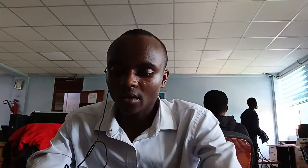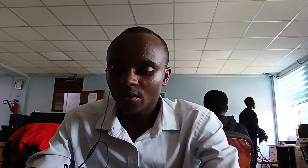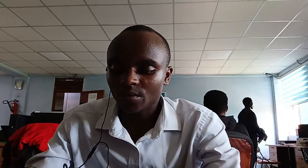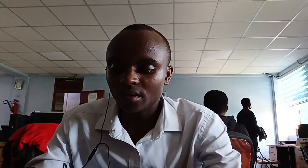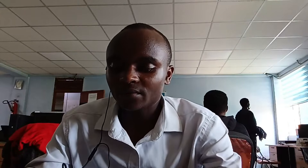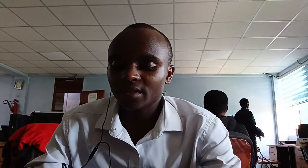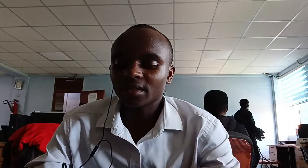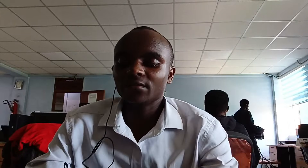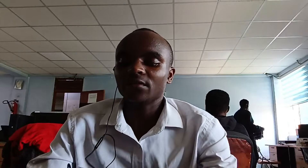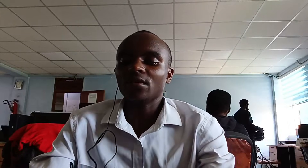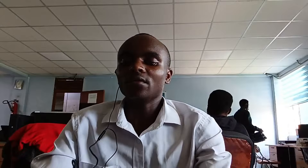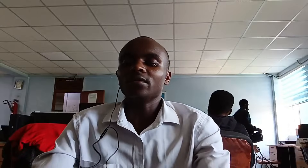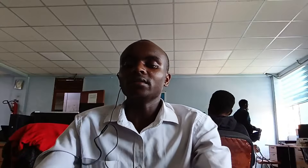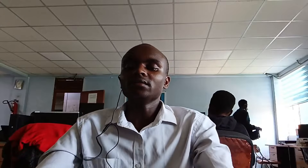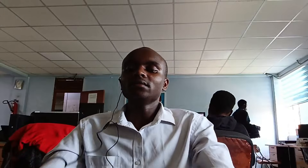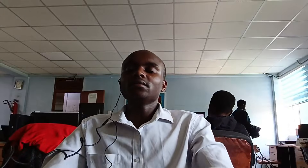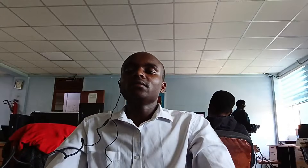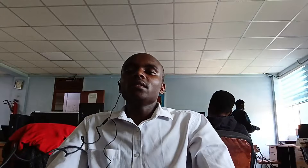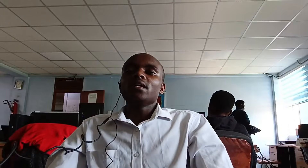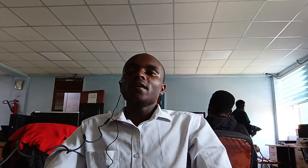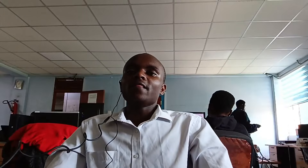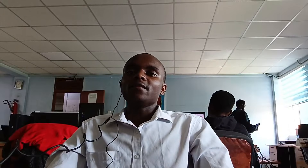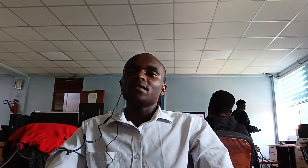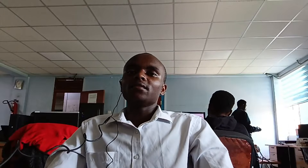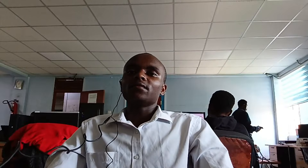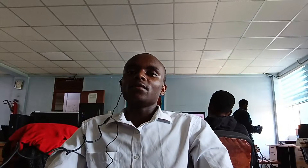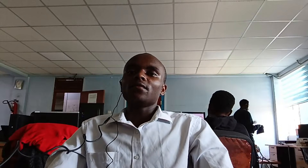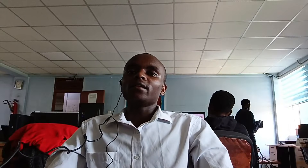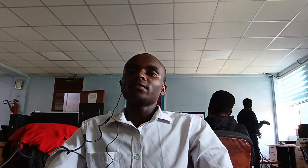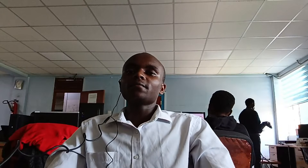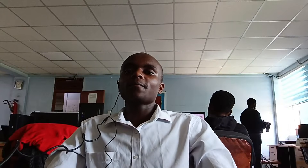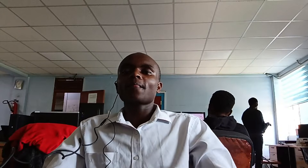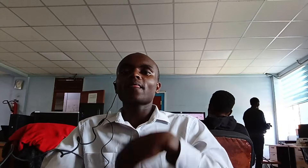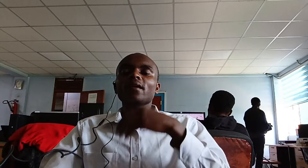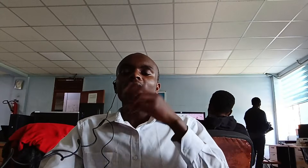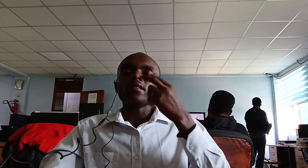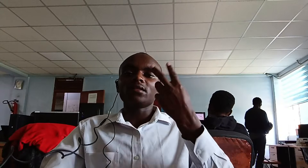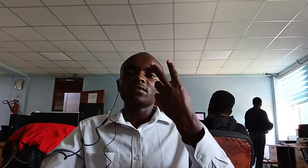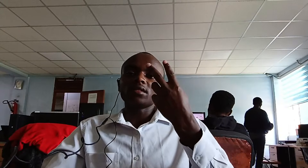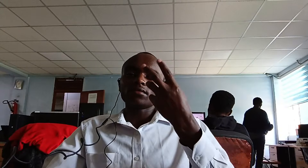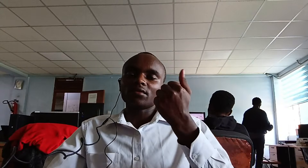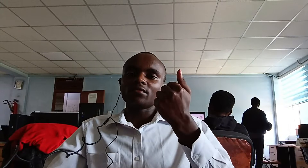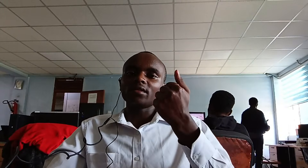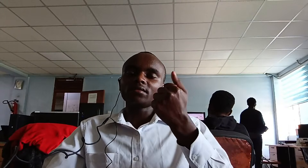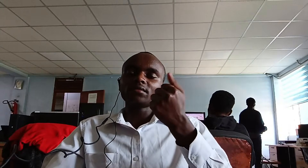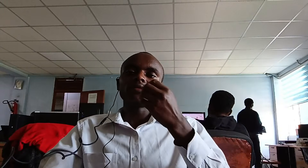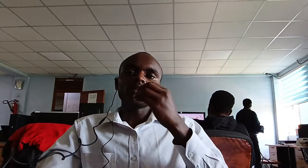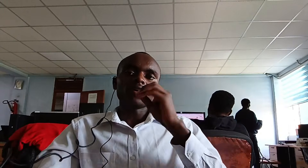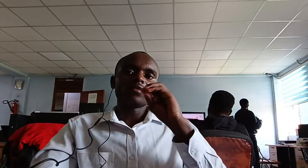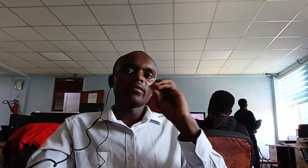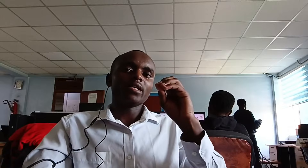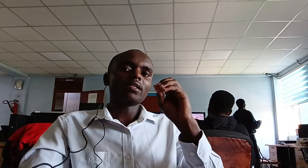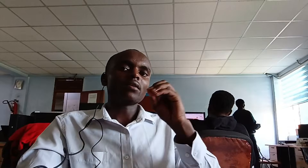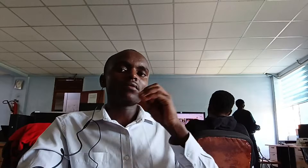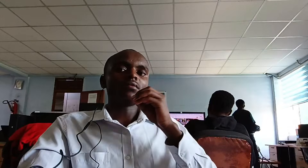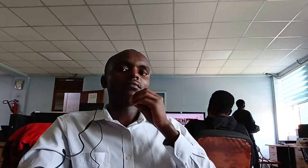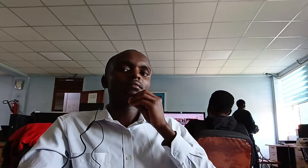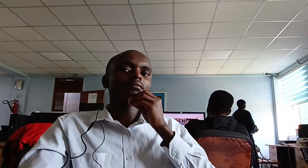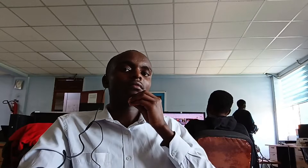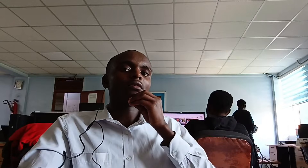We have the sign for orphan. The sign for orphan. There are two signs for orphan. Then with letter O on the